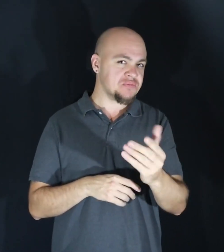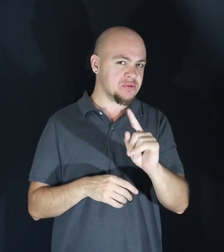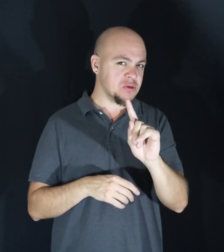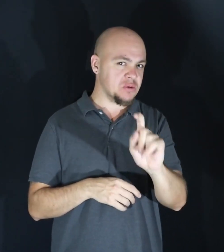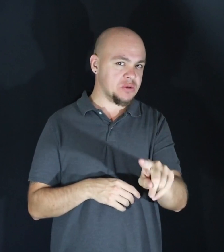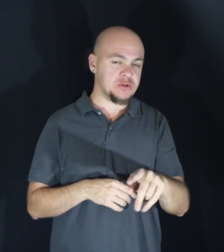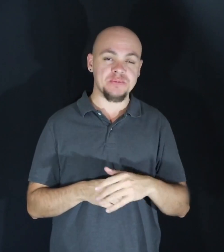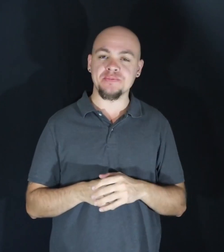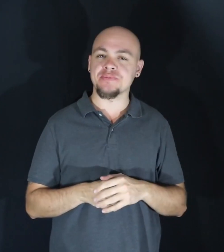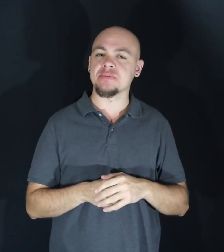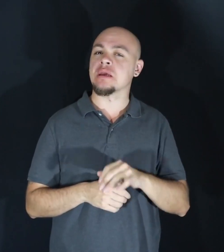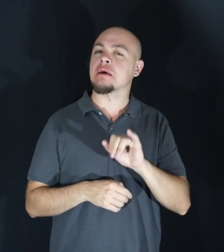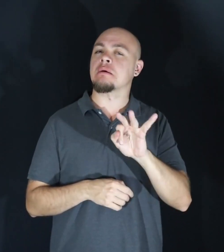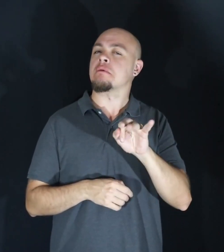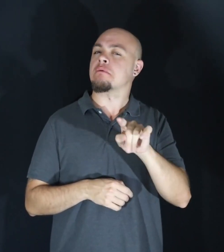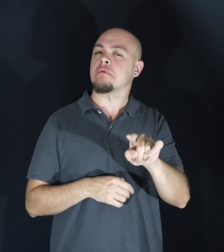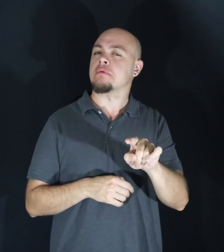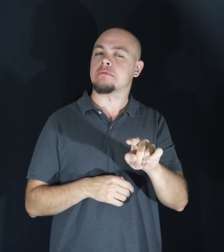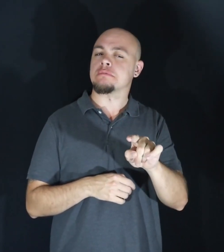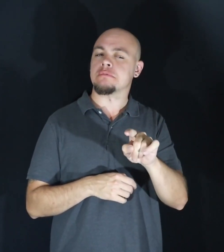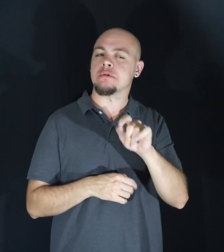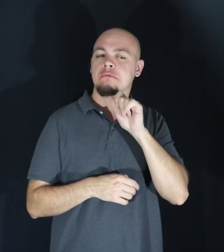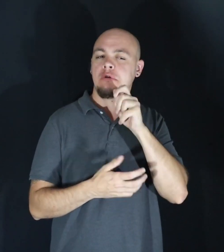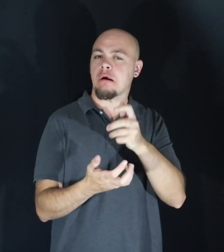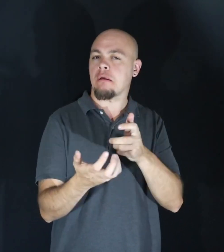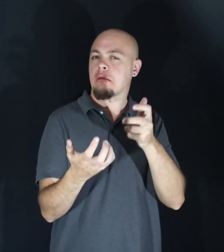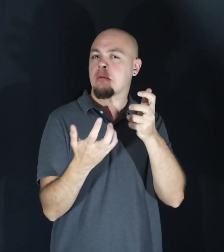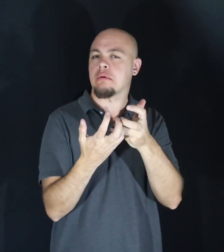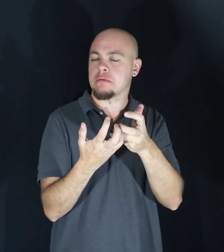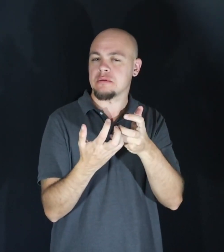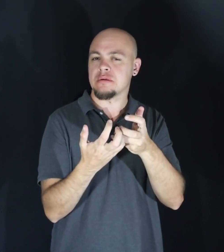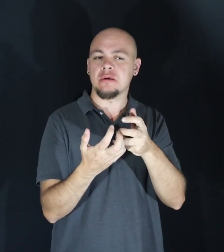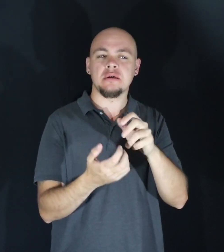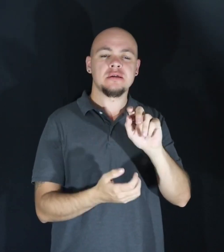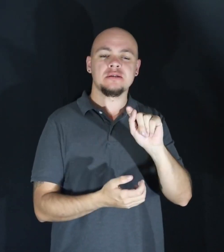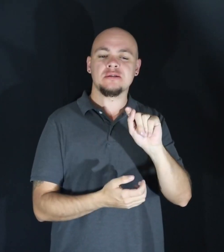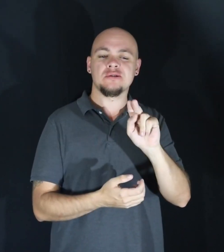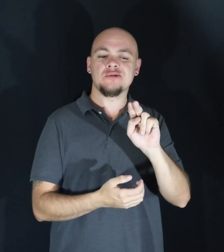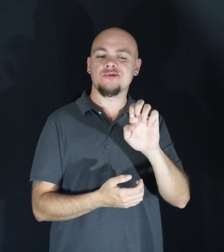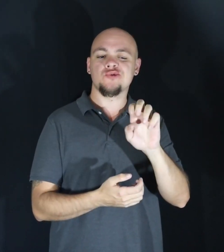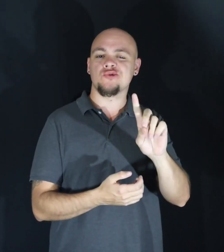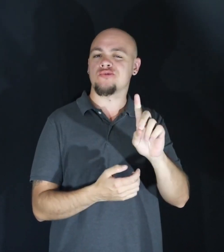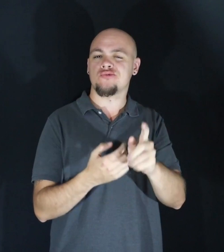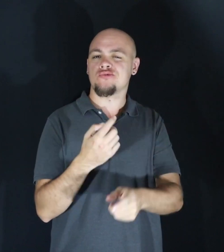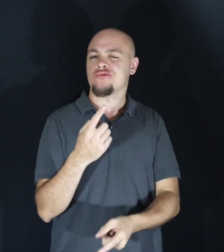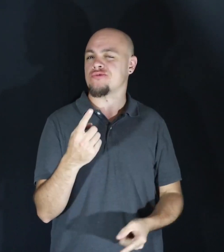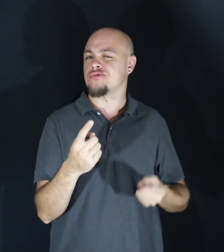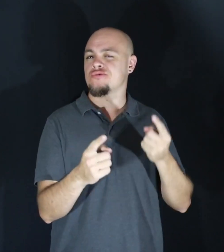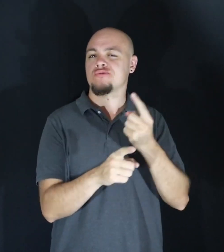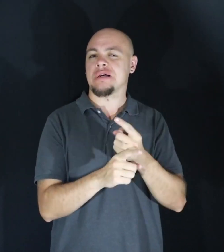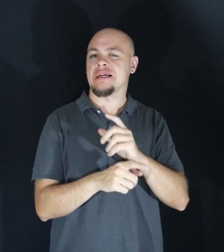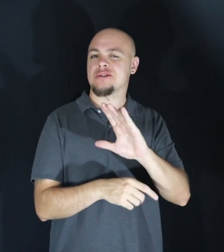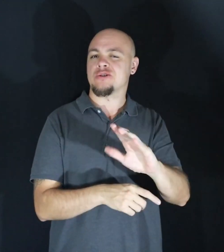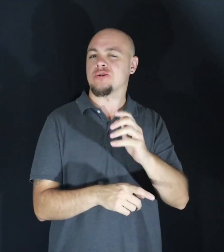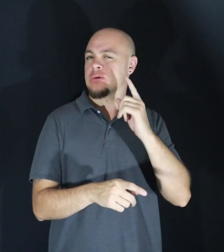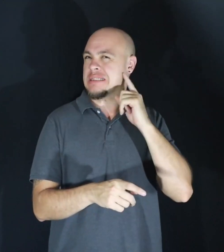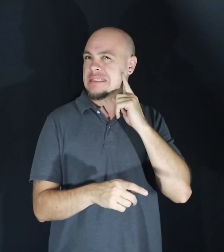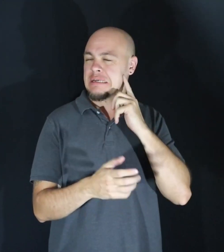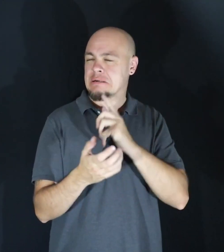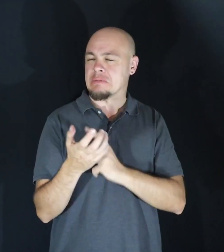if you're not attuned? That is, put in tune or adjusted to the harmony of your own